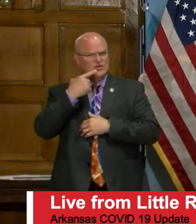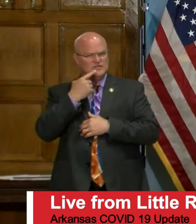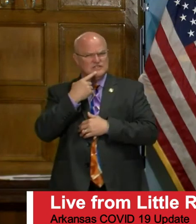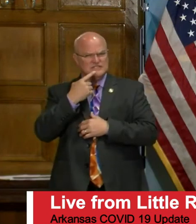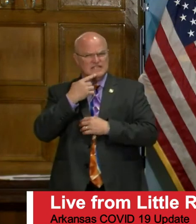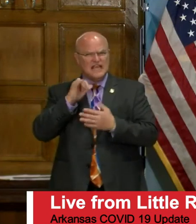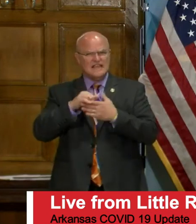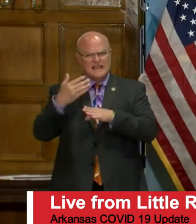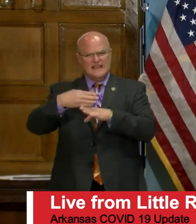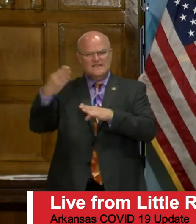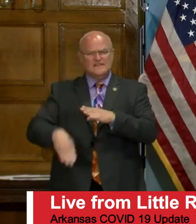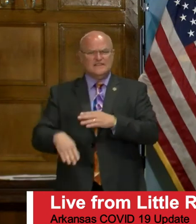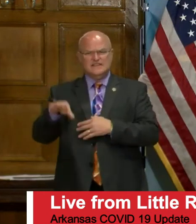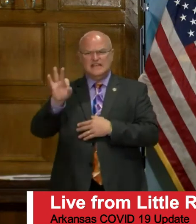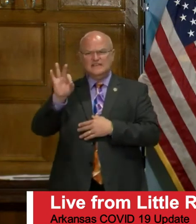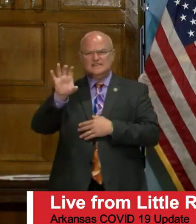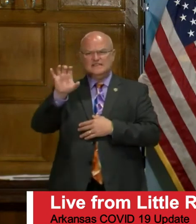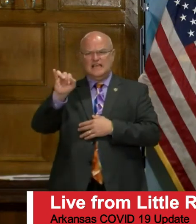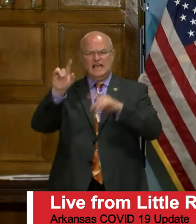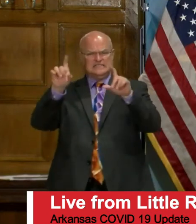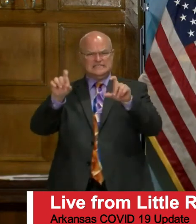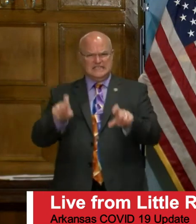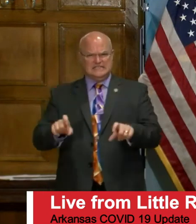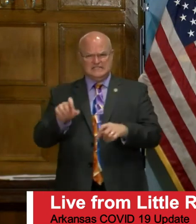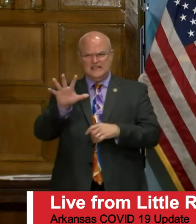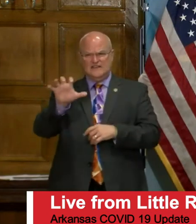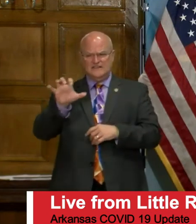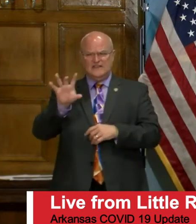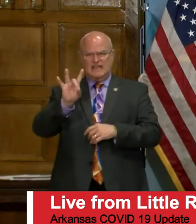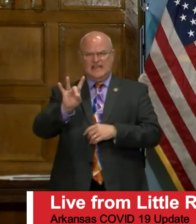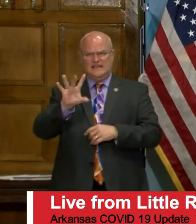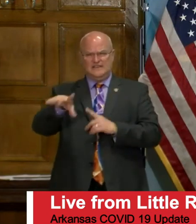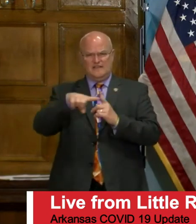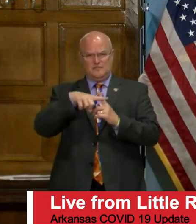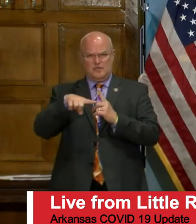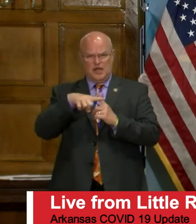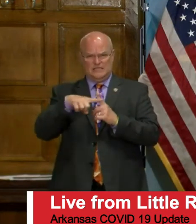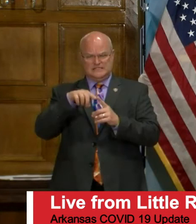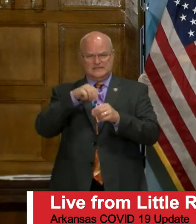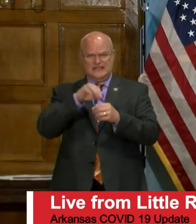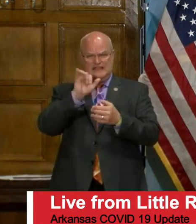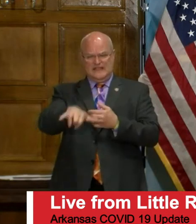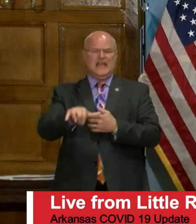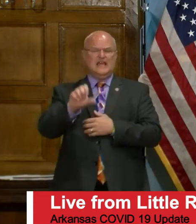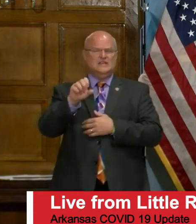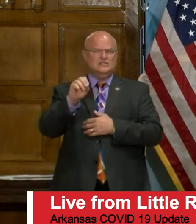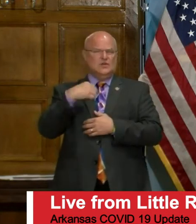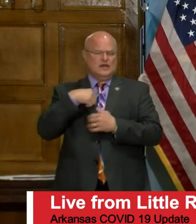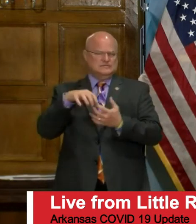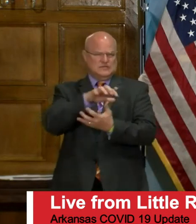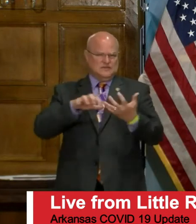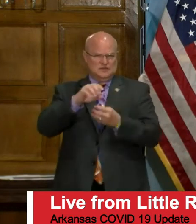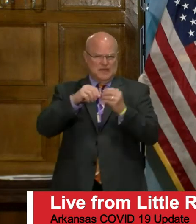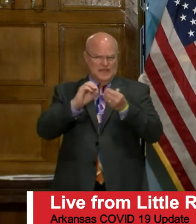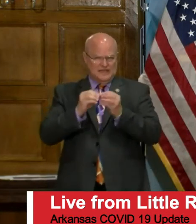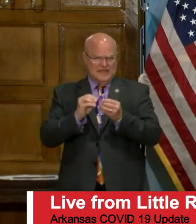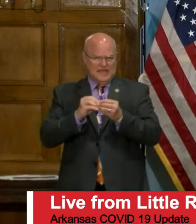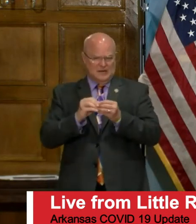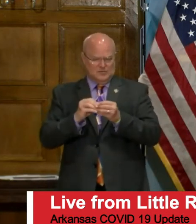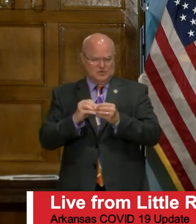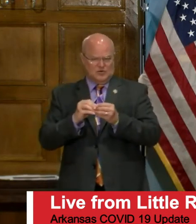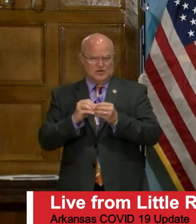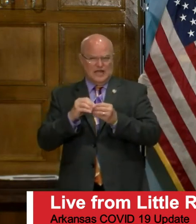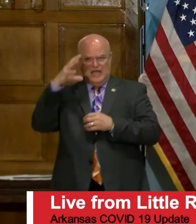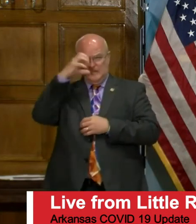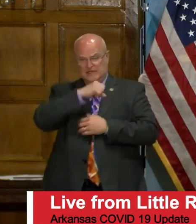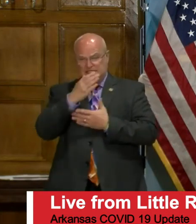say they finished up the FCI testing and there were 585 positives in that. So I'm confused about that discrepancy. I'm